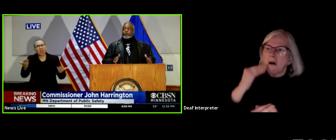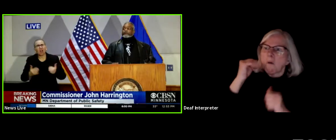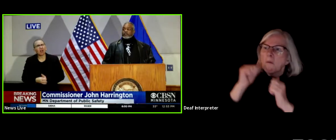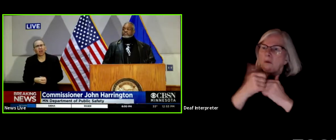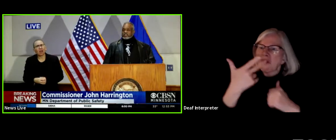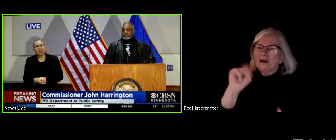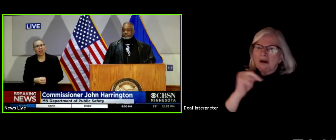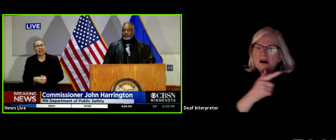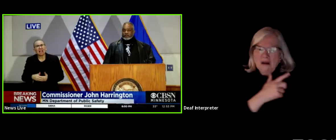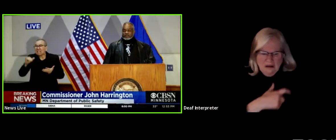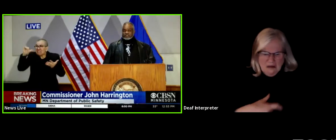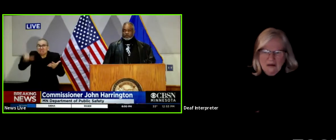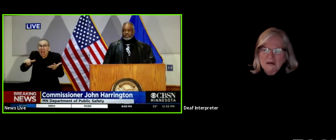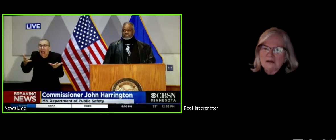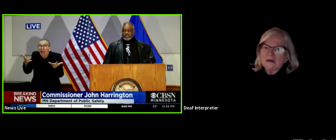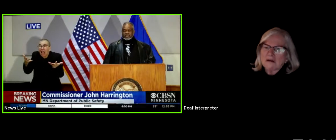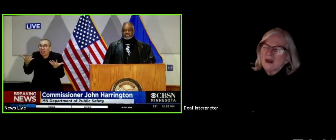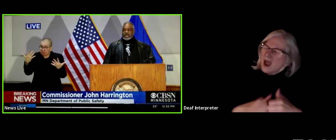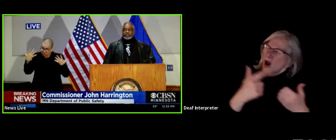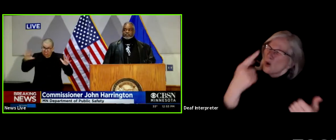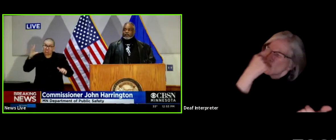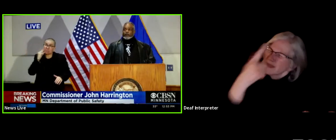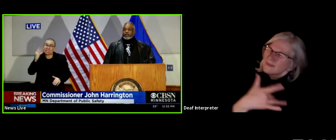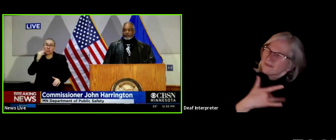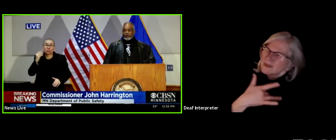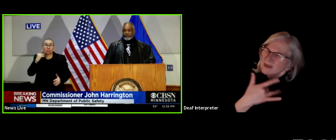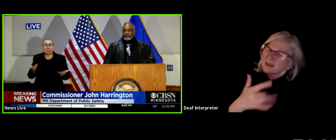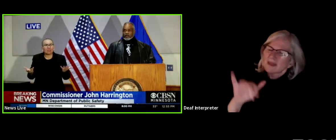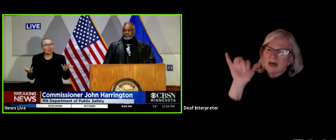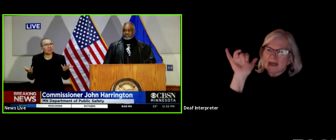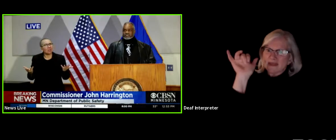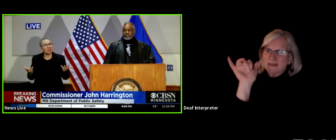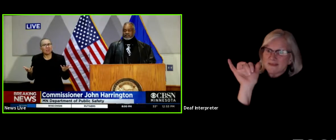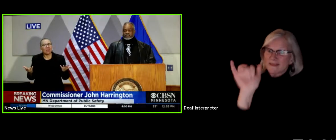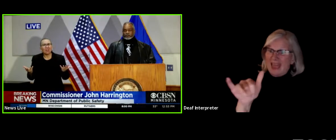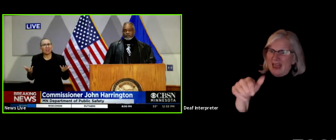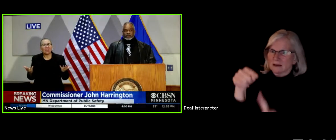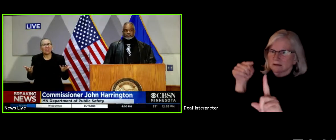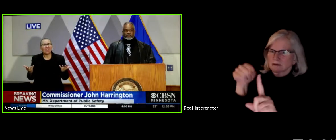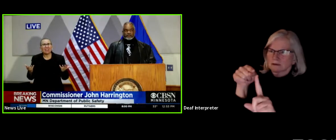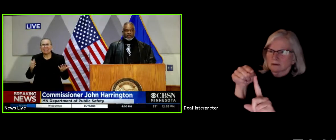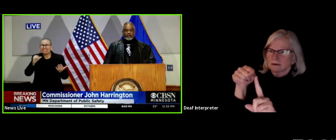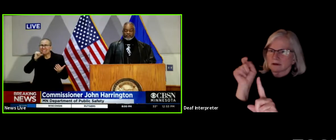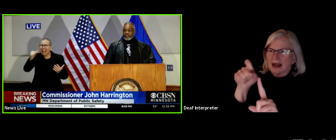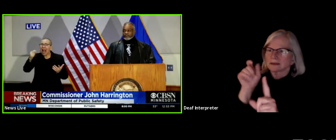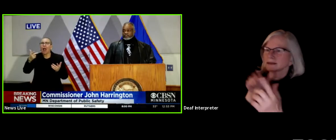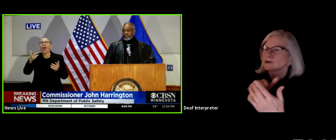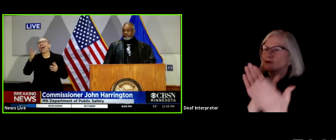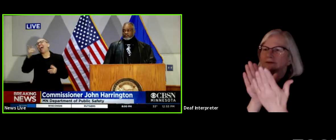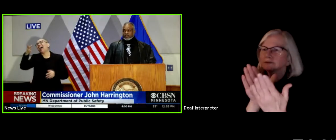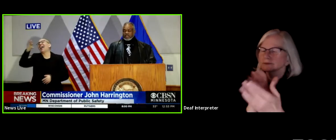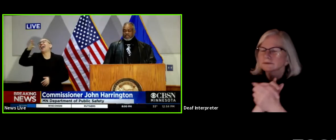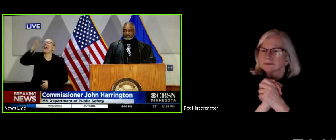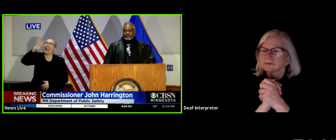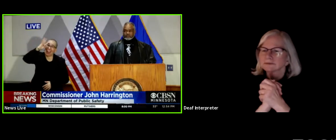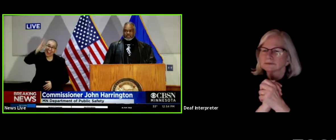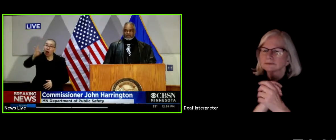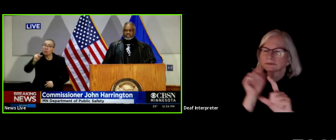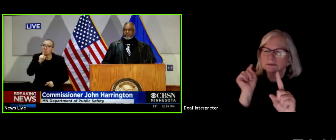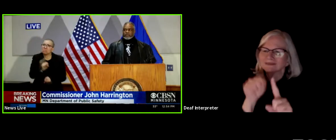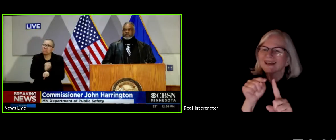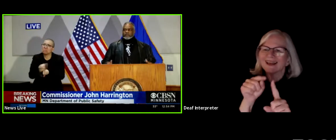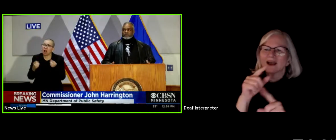That's what we're facing at this point. And so it's not a theoretical for us. These are matters of life and death,